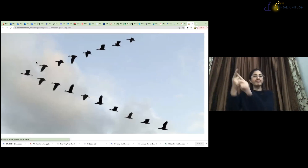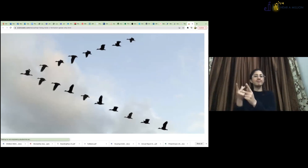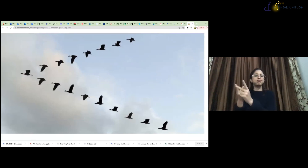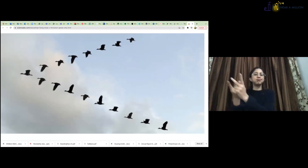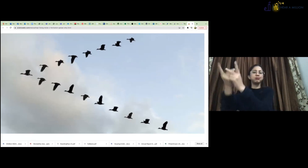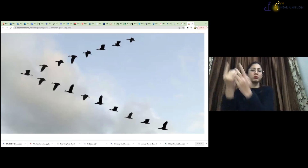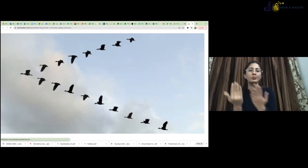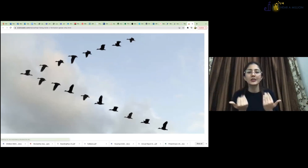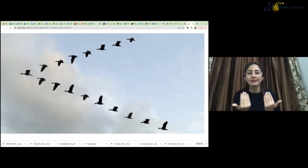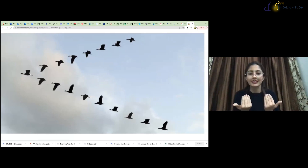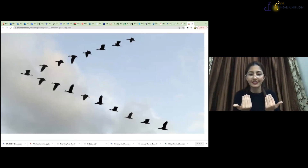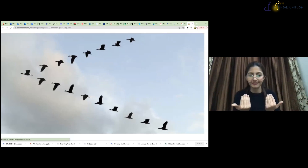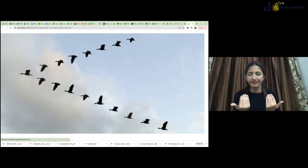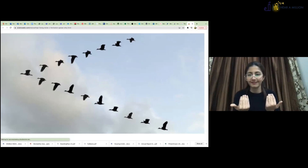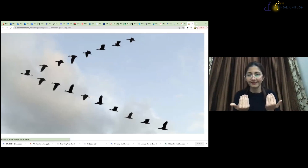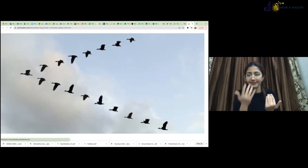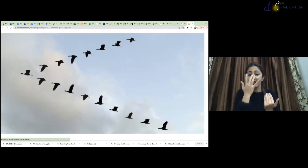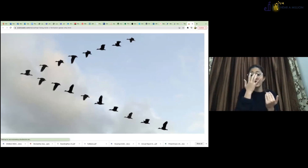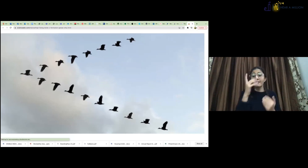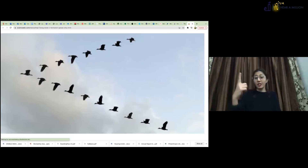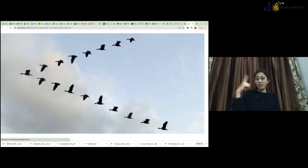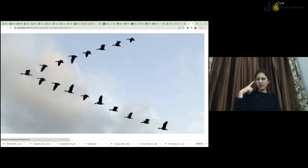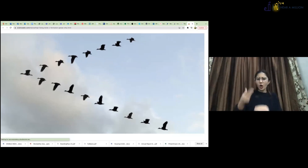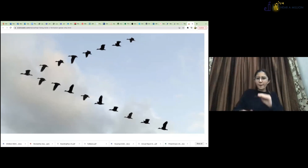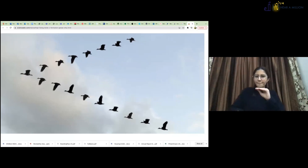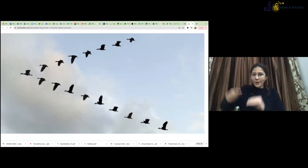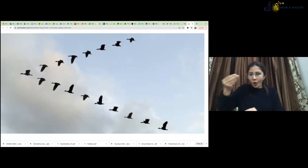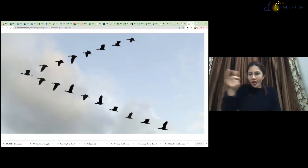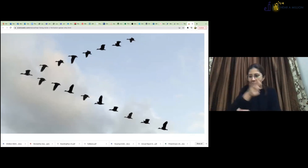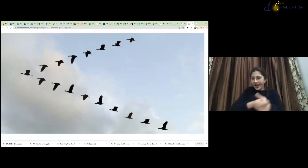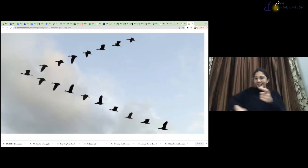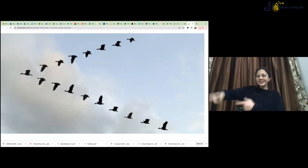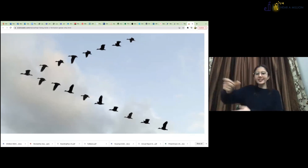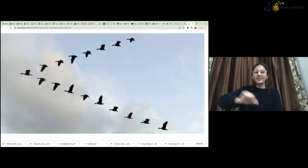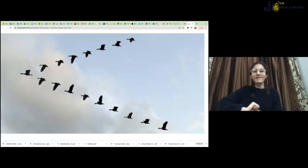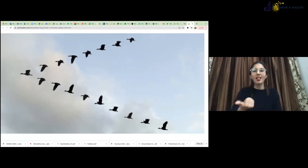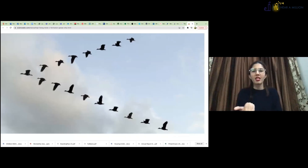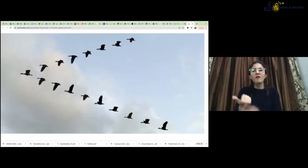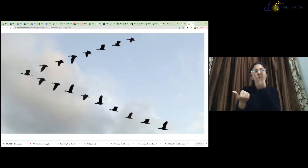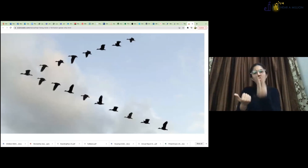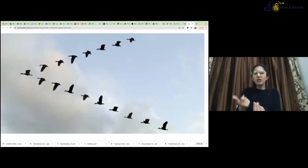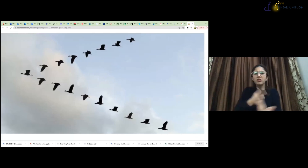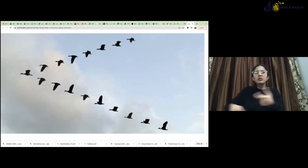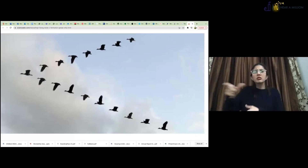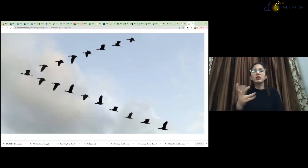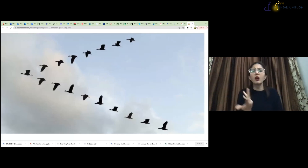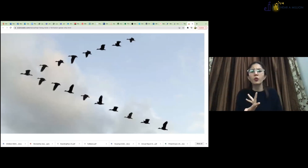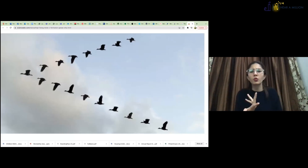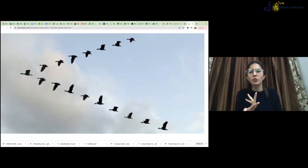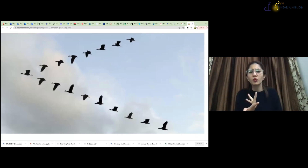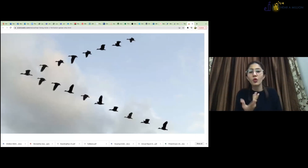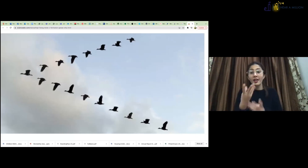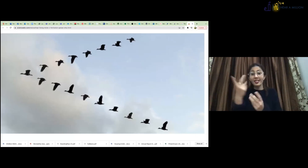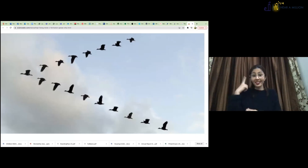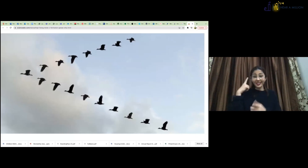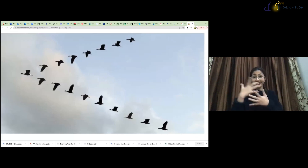leaders come in the front, the flock can keep traveling long distance. So this was the message I